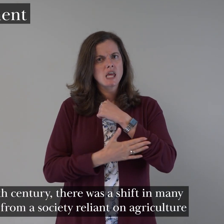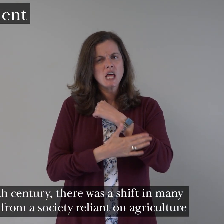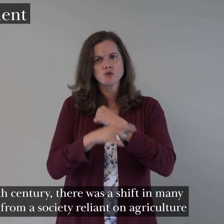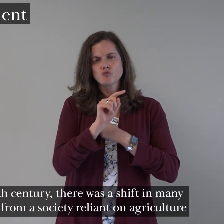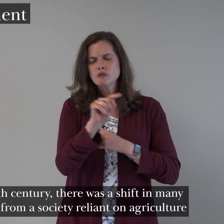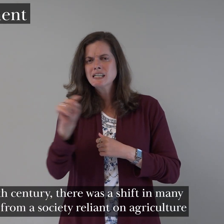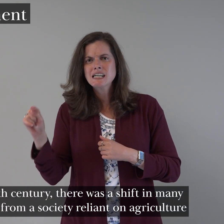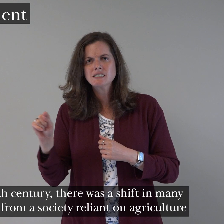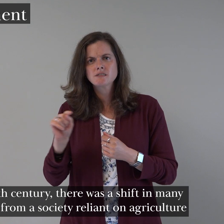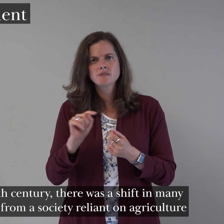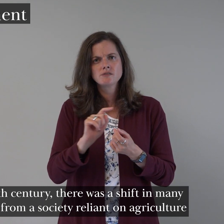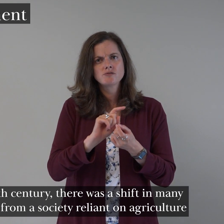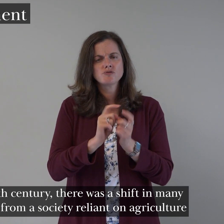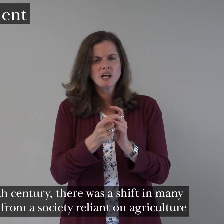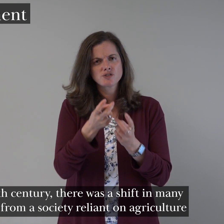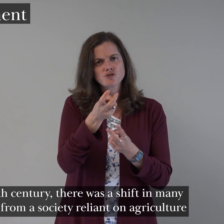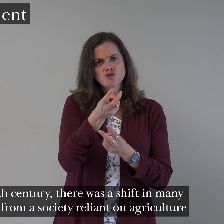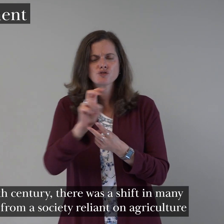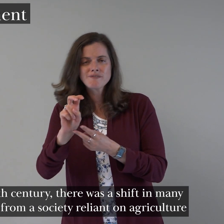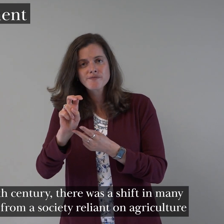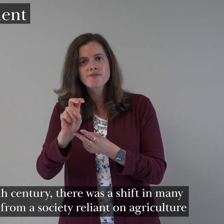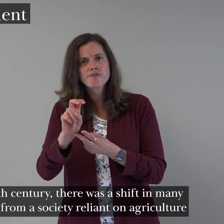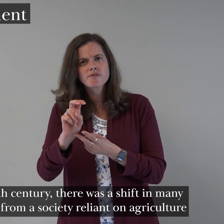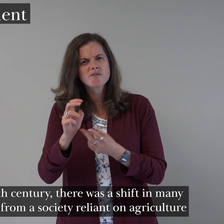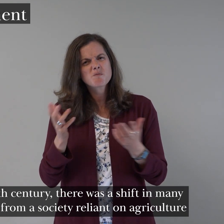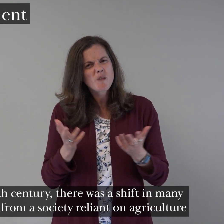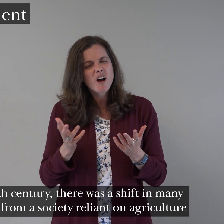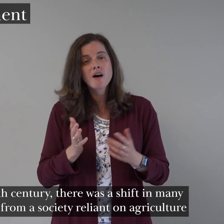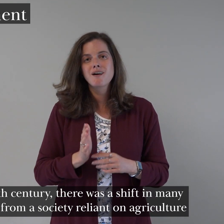countries from a society reliant on agriculture